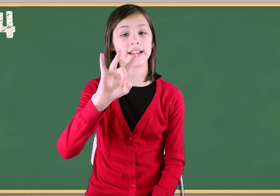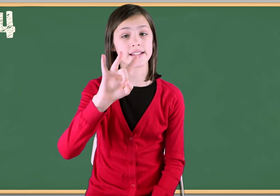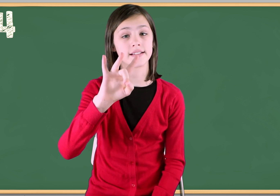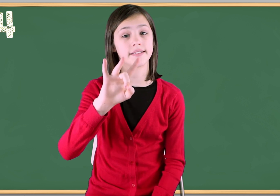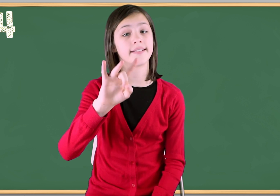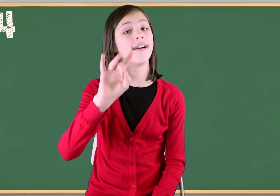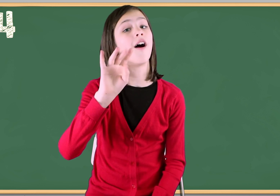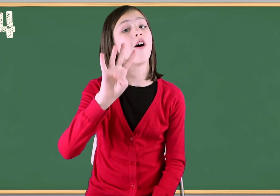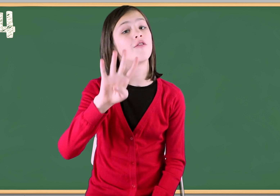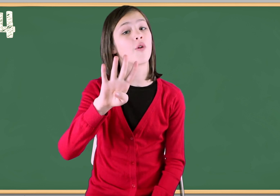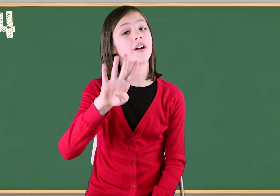8, 4,